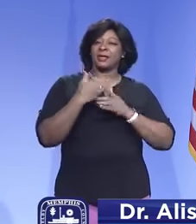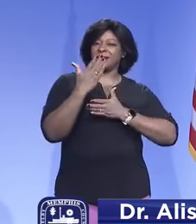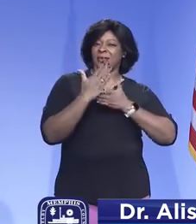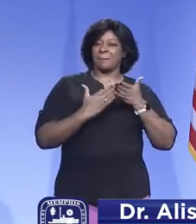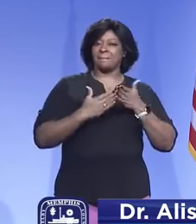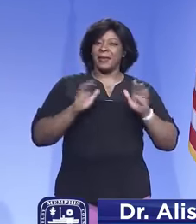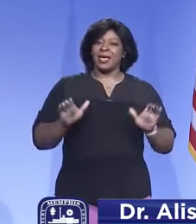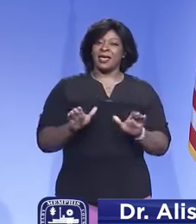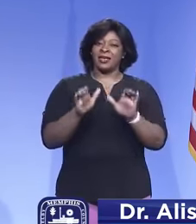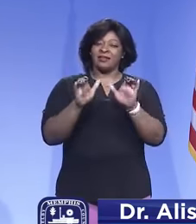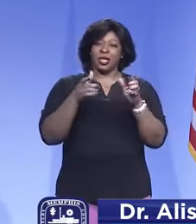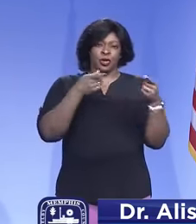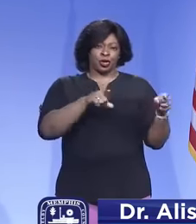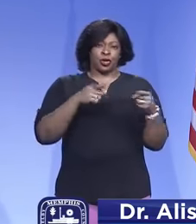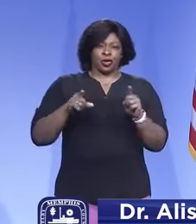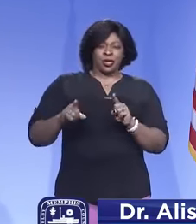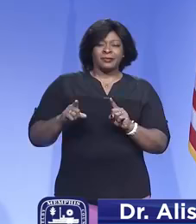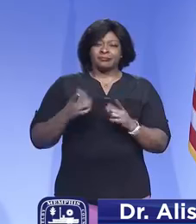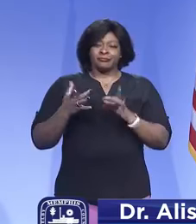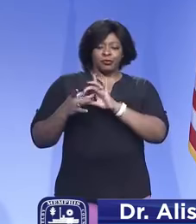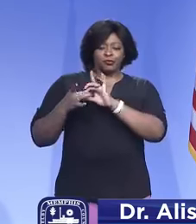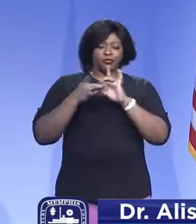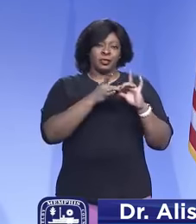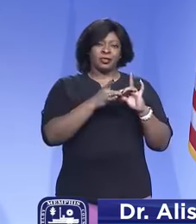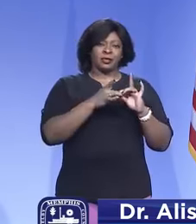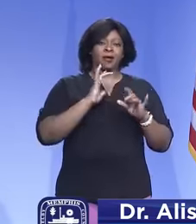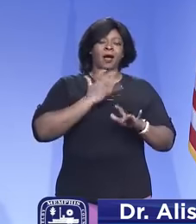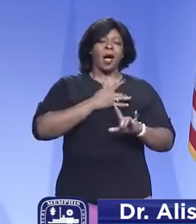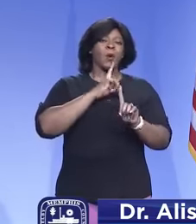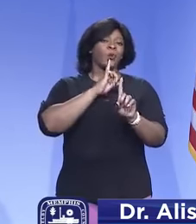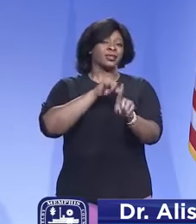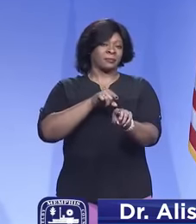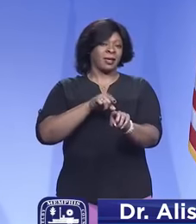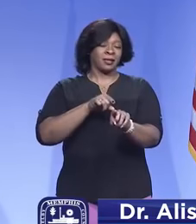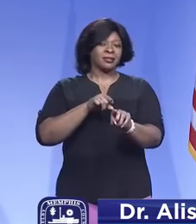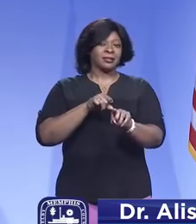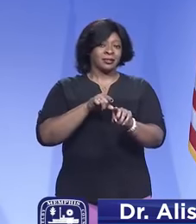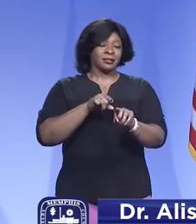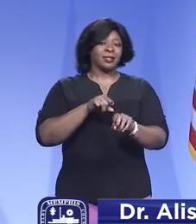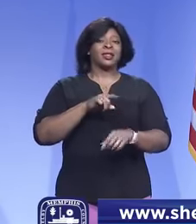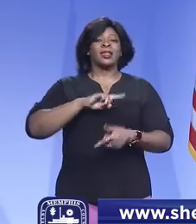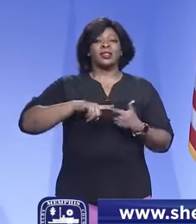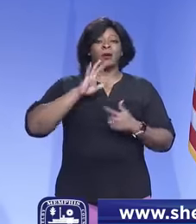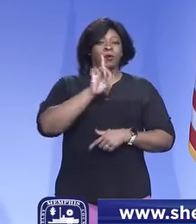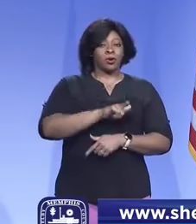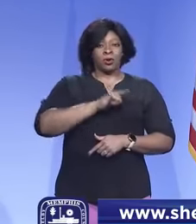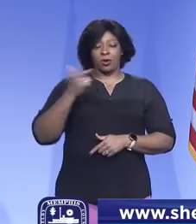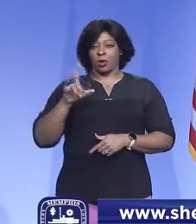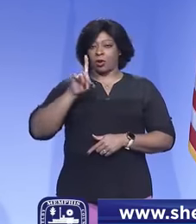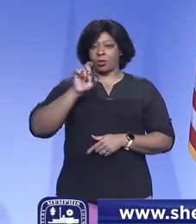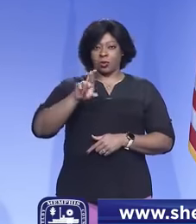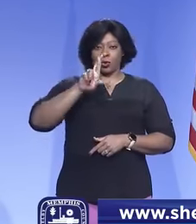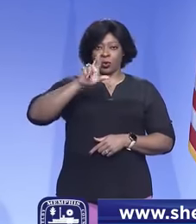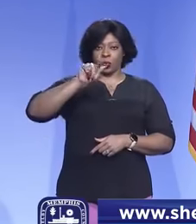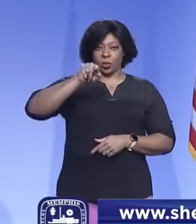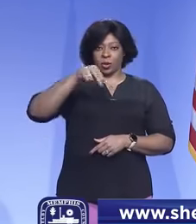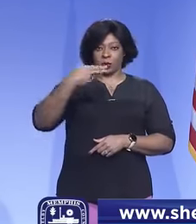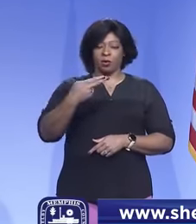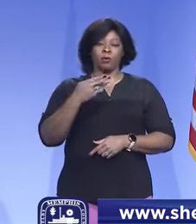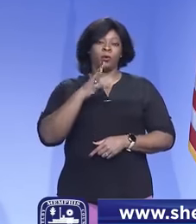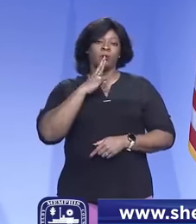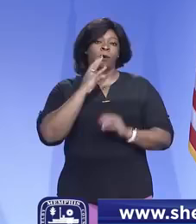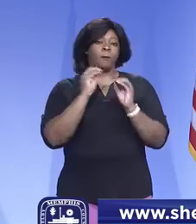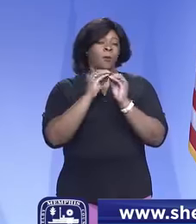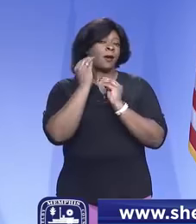the activities that are occurring relative to our overall response, and then I'll turn it over to Dr. Randolph, who will talk and give